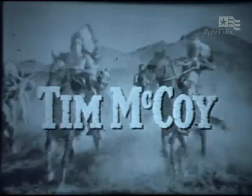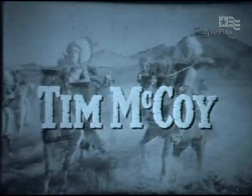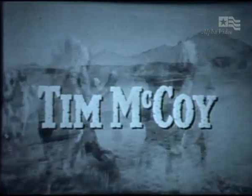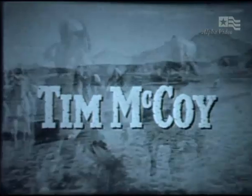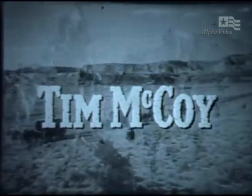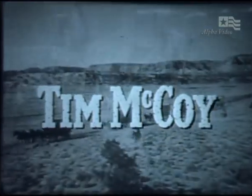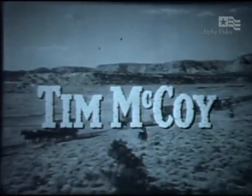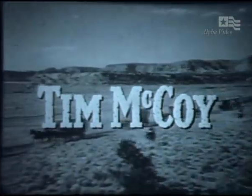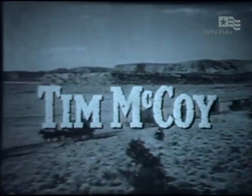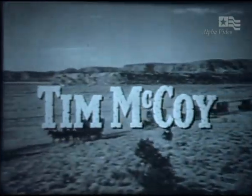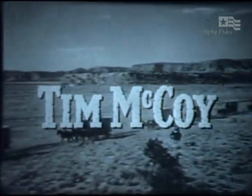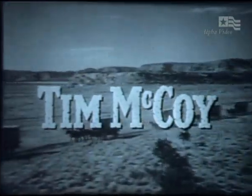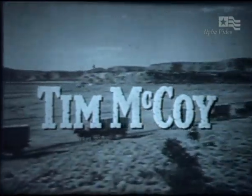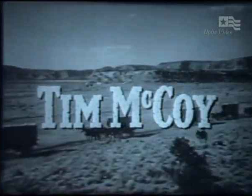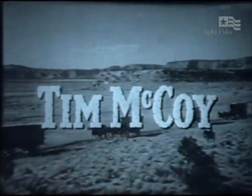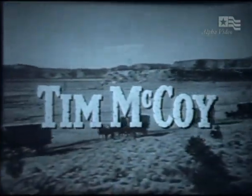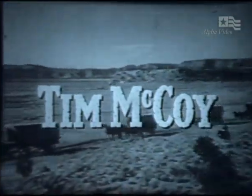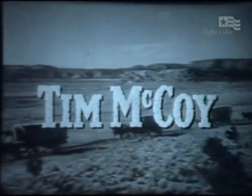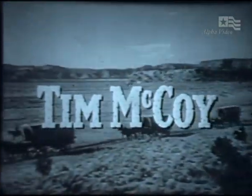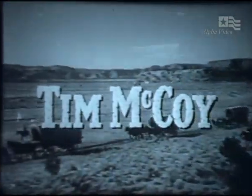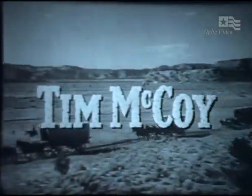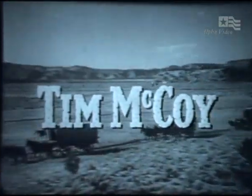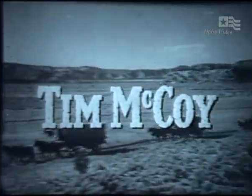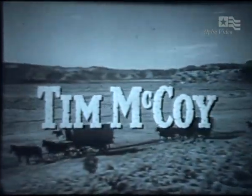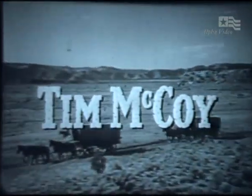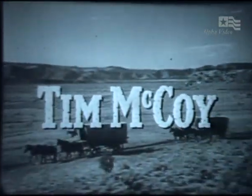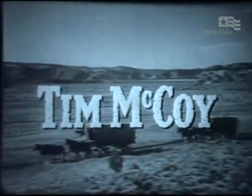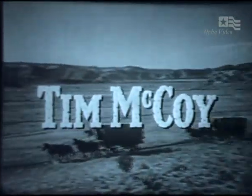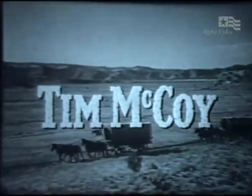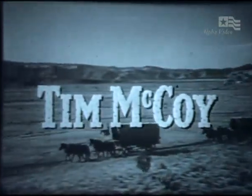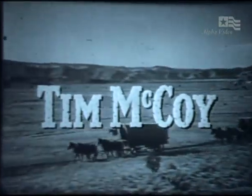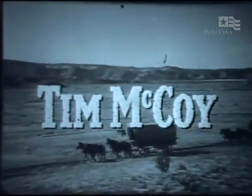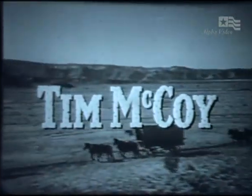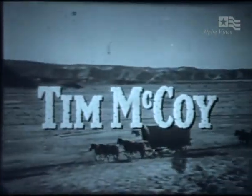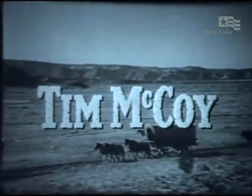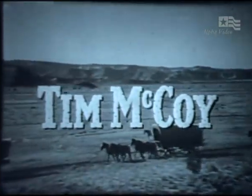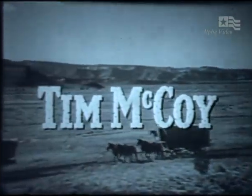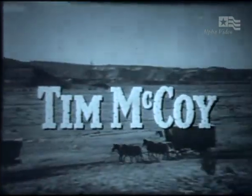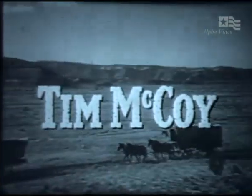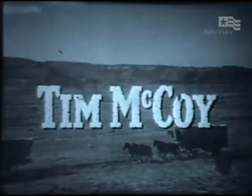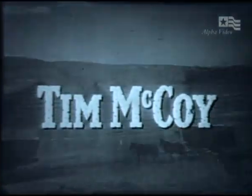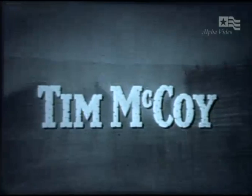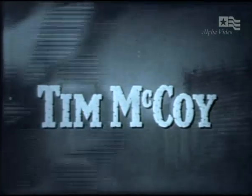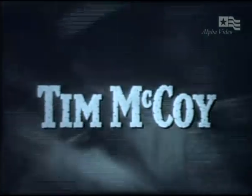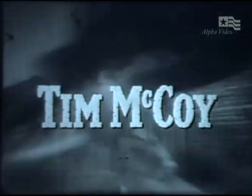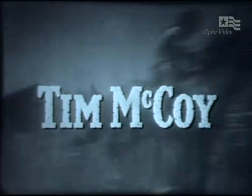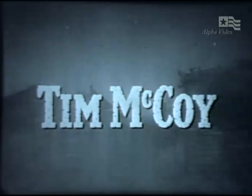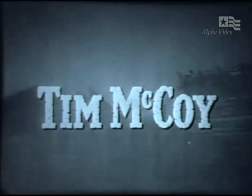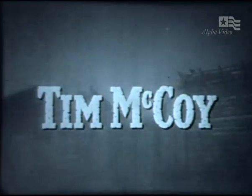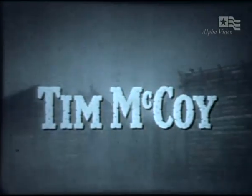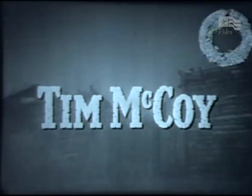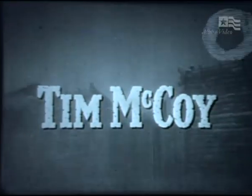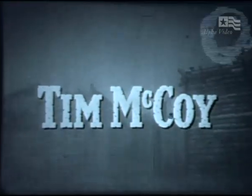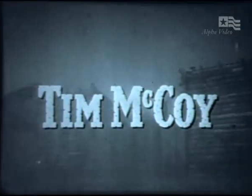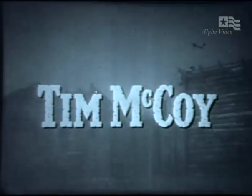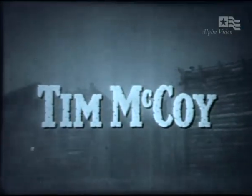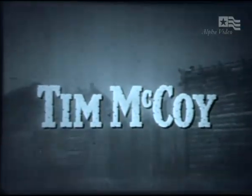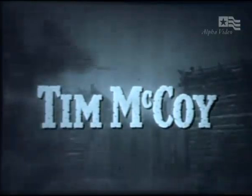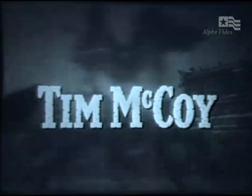romantic past, its legendary people. Stories of its rugged and exciting history. Yes, time now